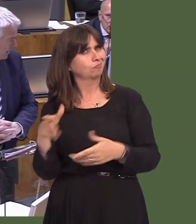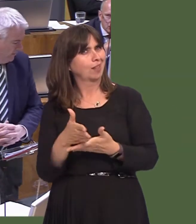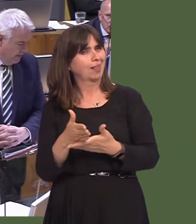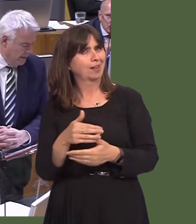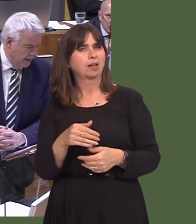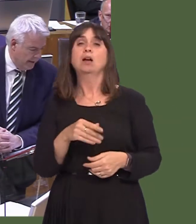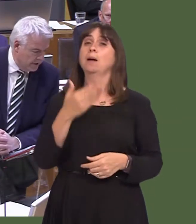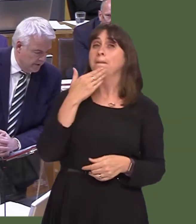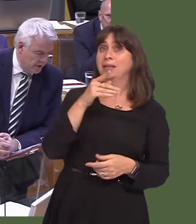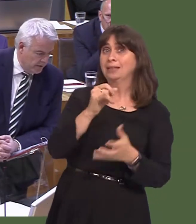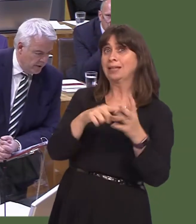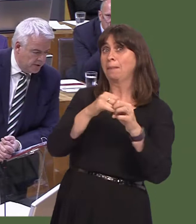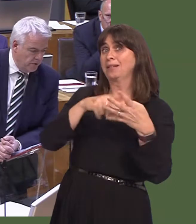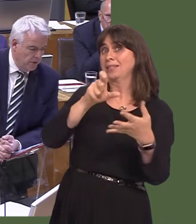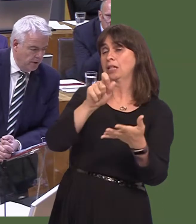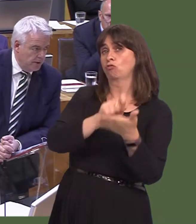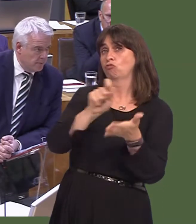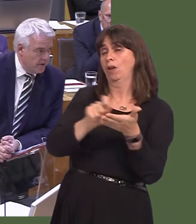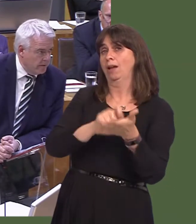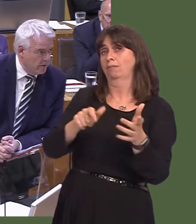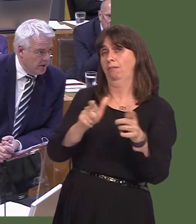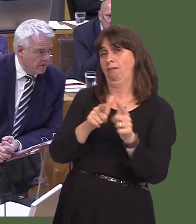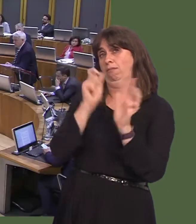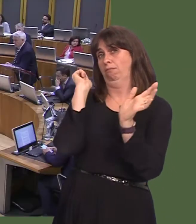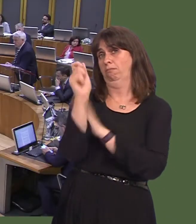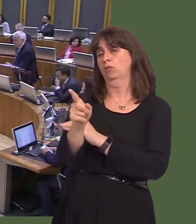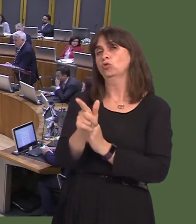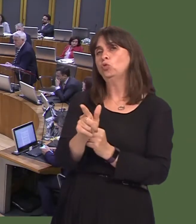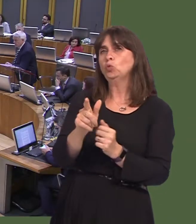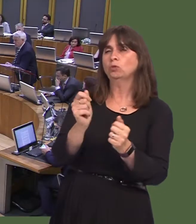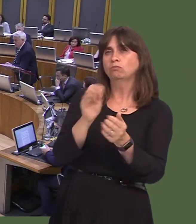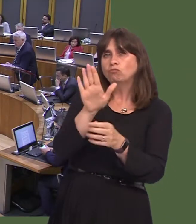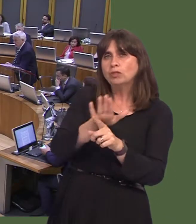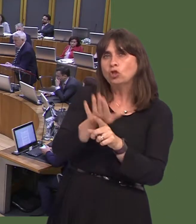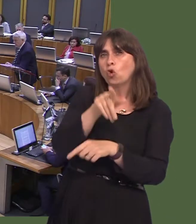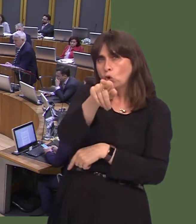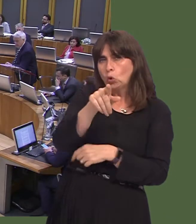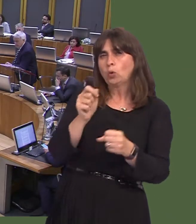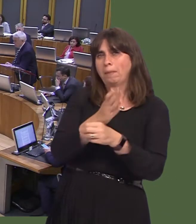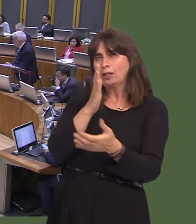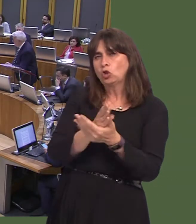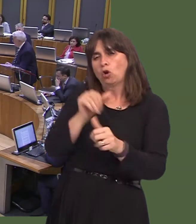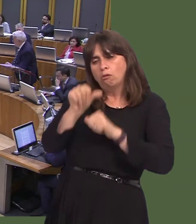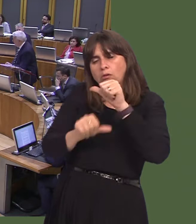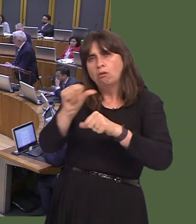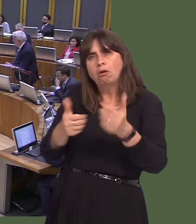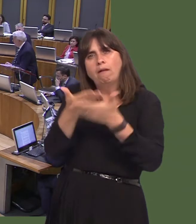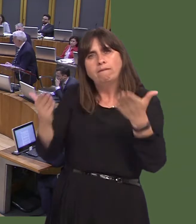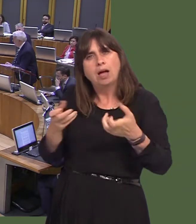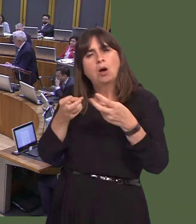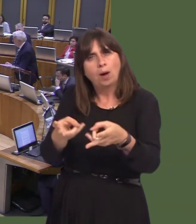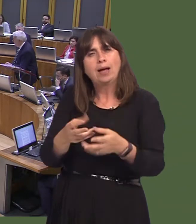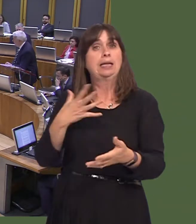aware. Could I ask the Cabinet Secretary then to write to her to provide her with the reassurance that she would need? Obviously, it's a matter that needs